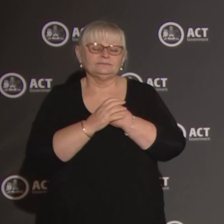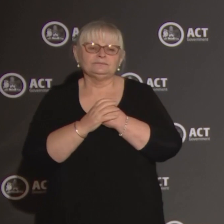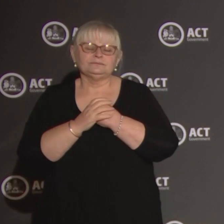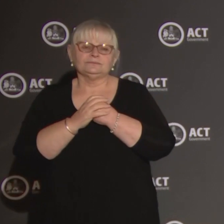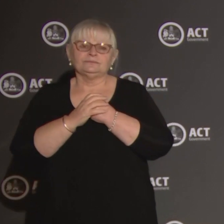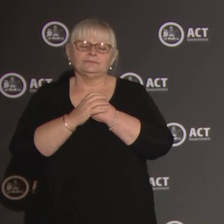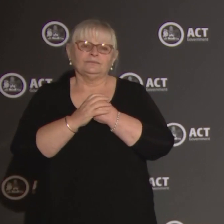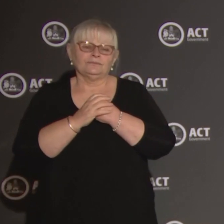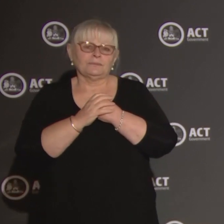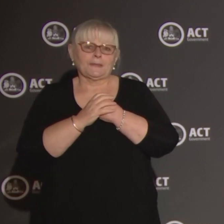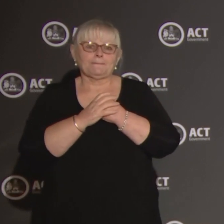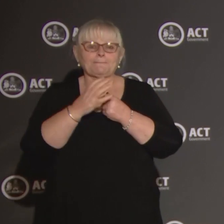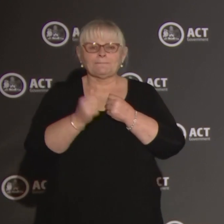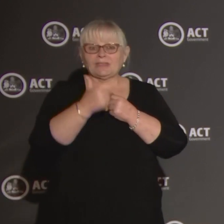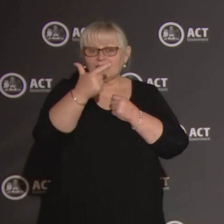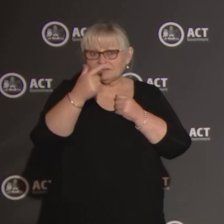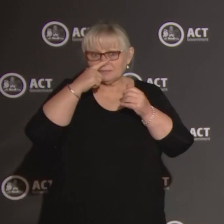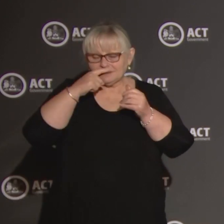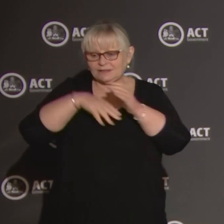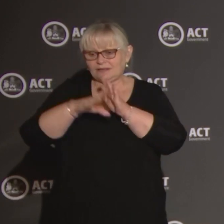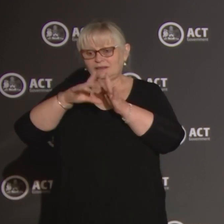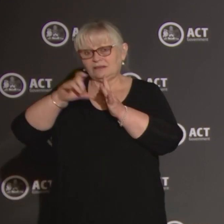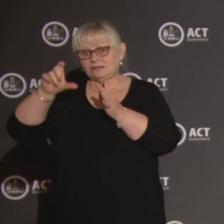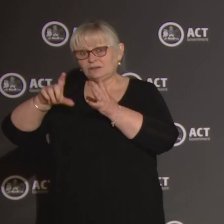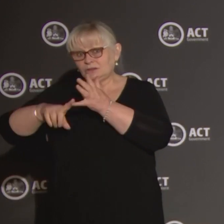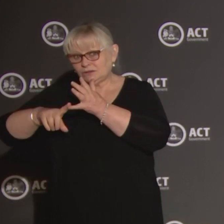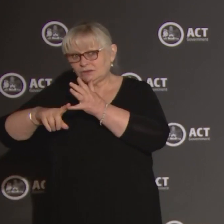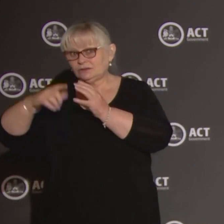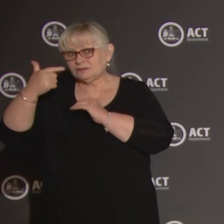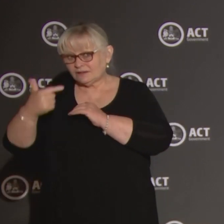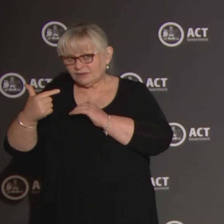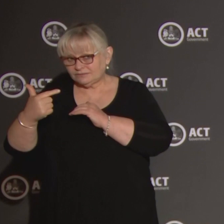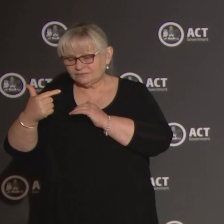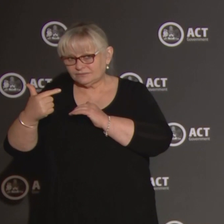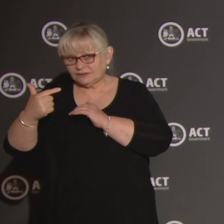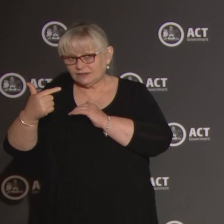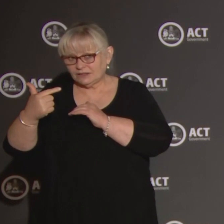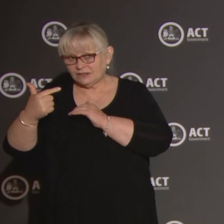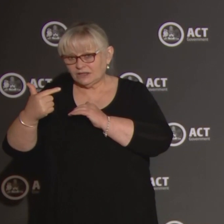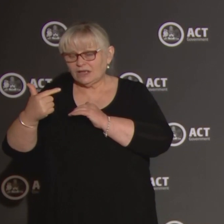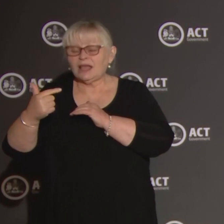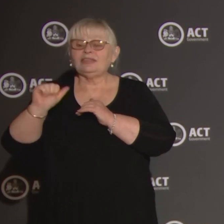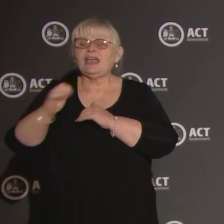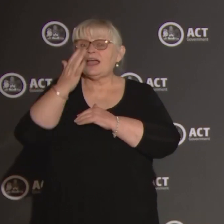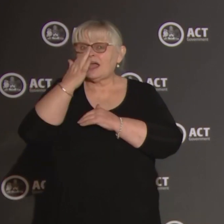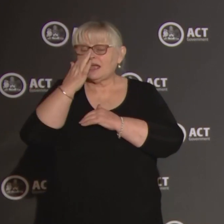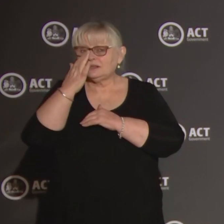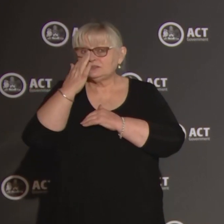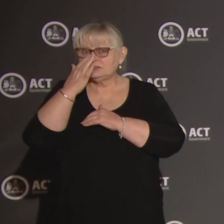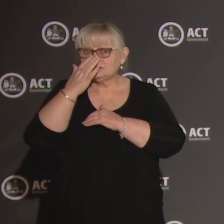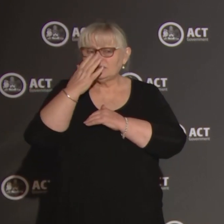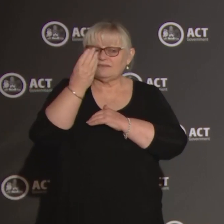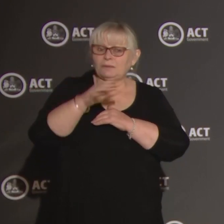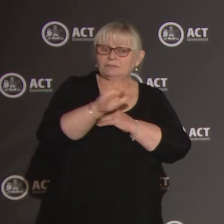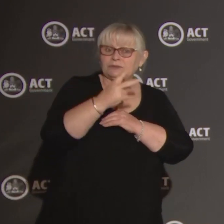vaccine. We have 7 people in the intensive care unit these range in age from